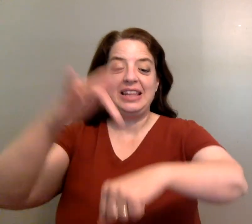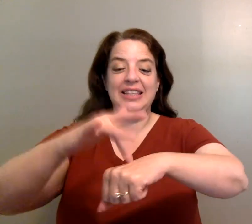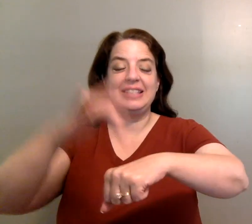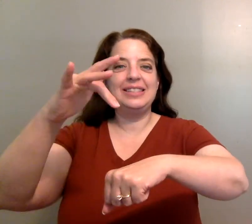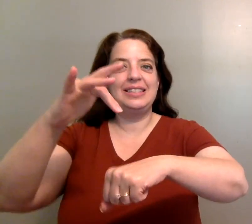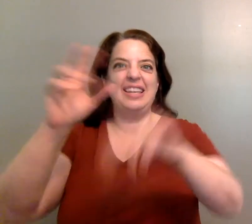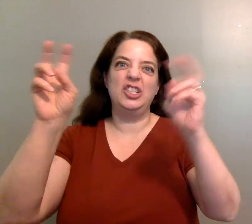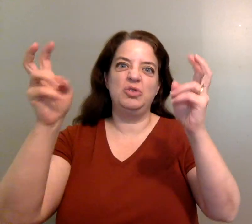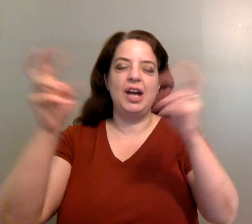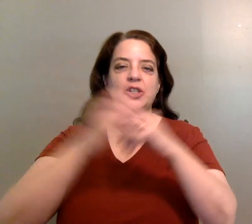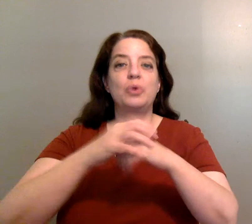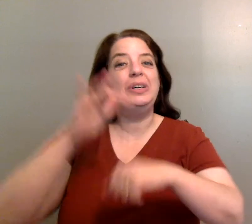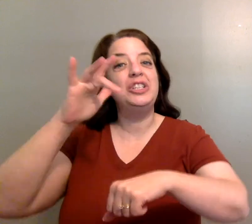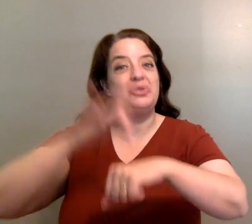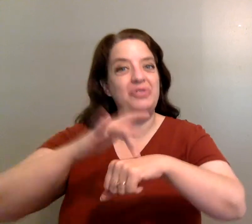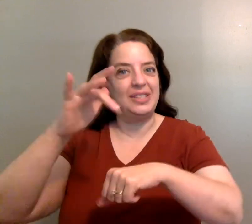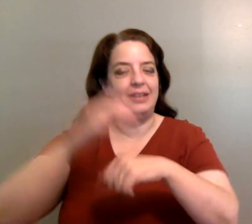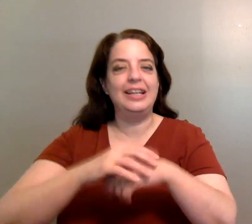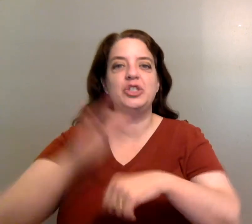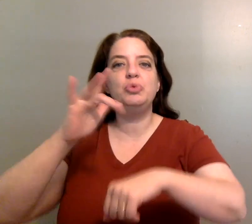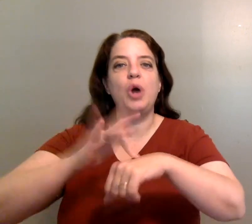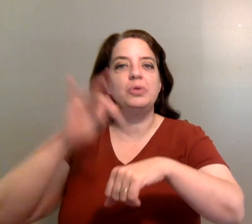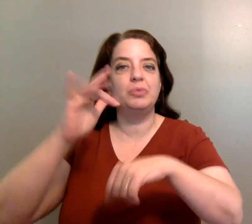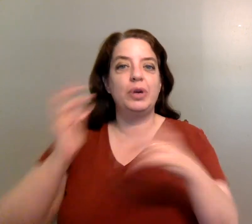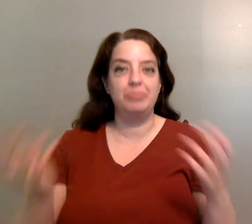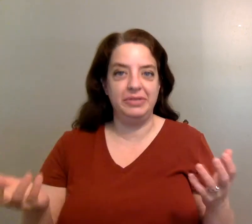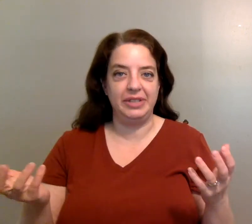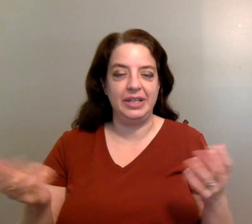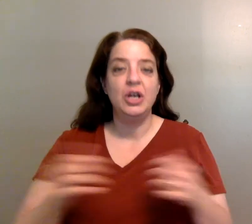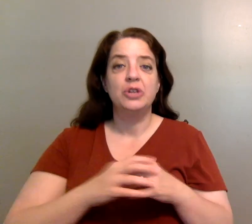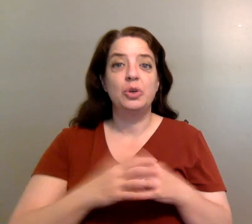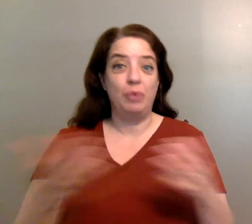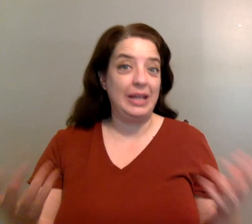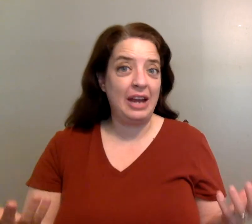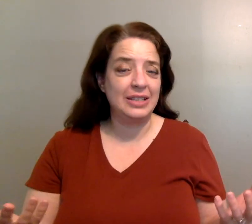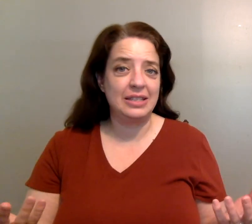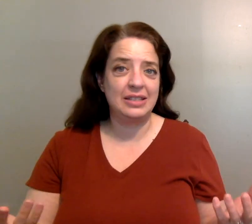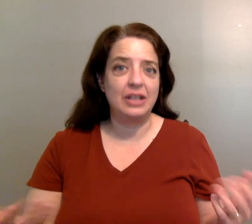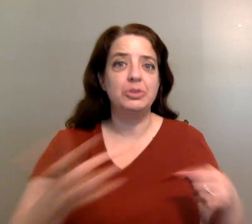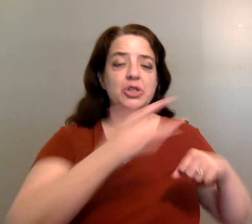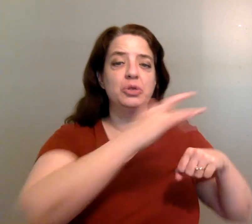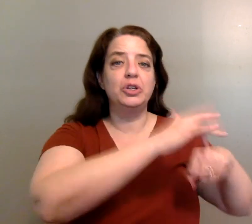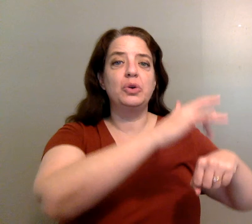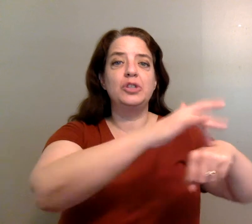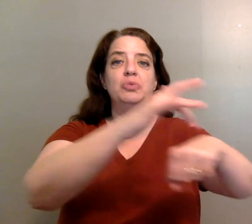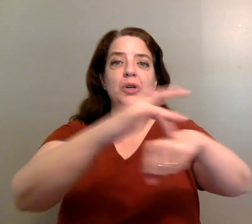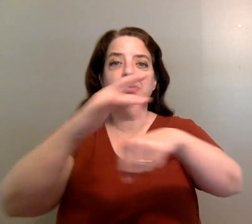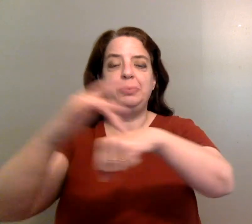This is the sign to touch or really to visit, like to go somewhere briefly. So running errands, that's exactly what you're doing. You're going to multiple places